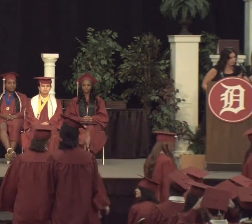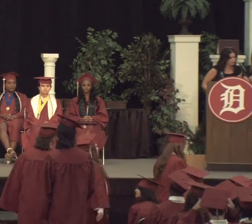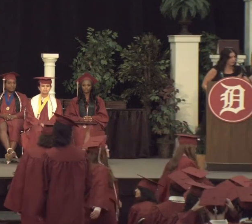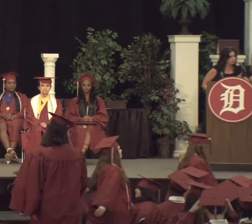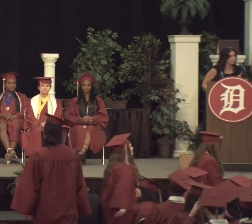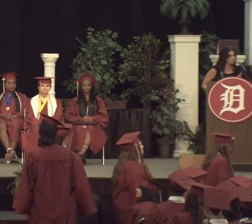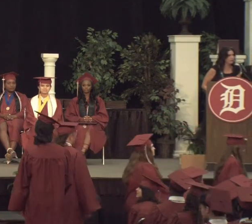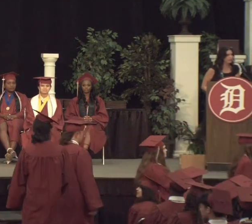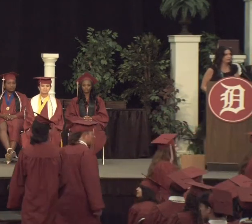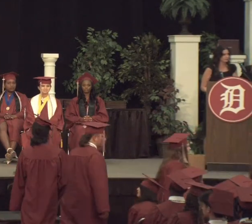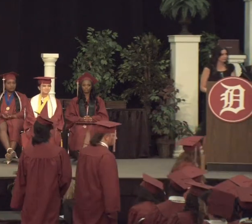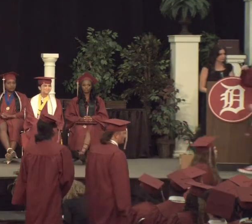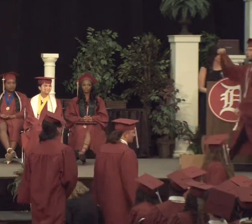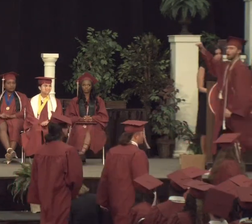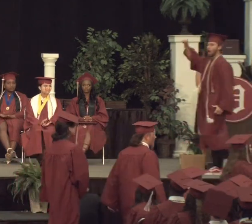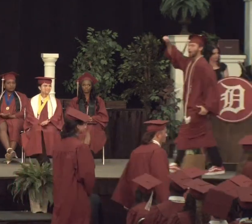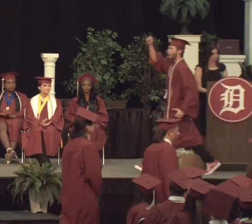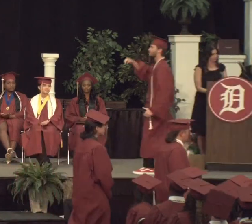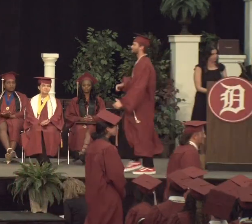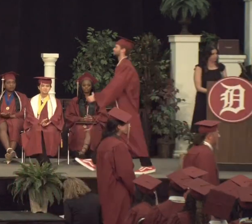Jeremy Dragon, cum laude.